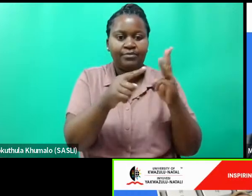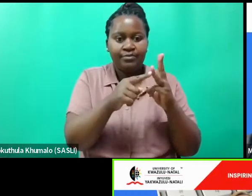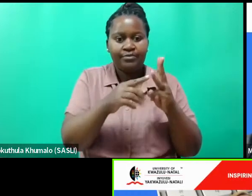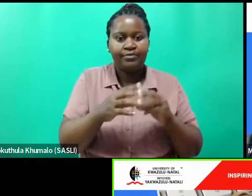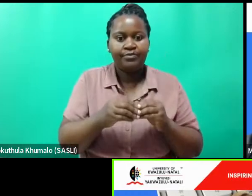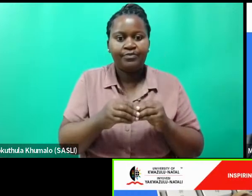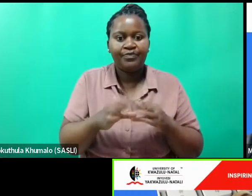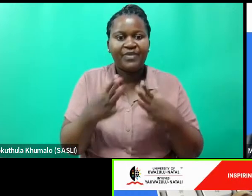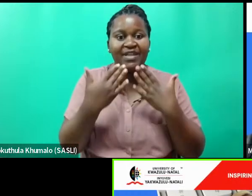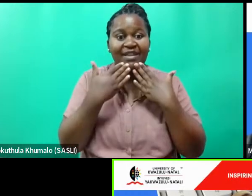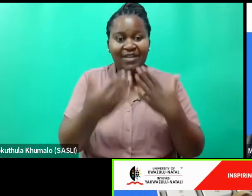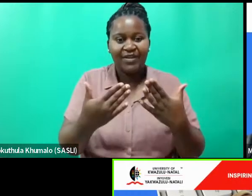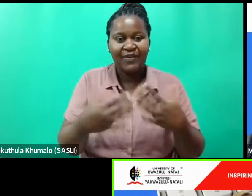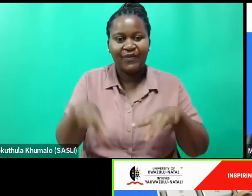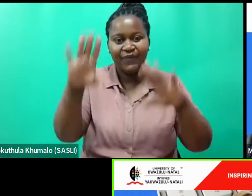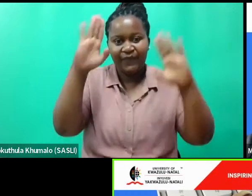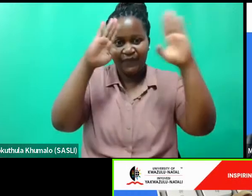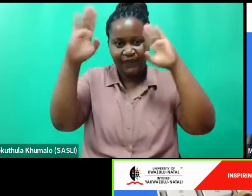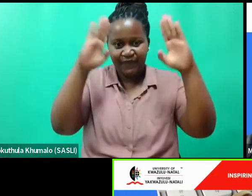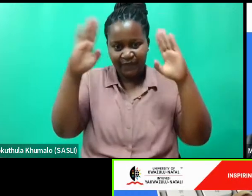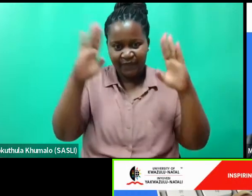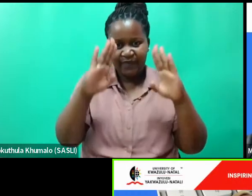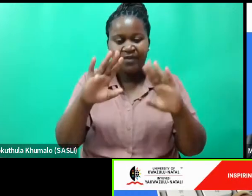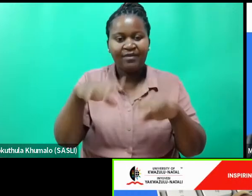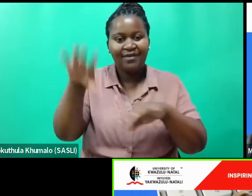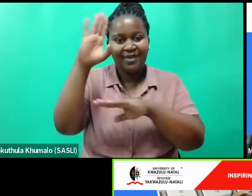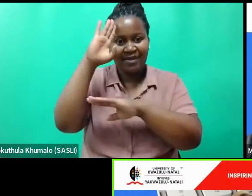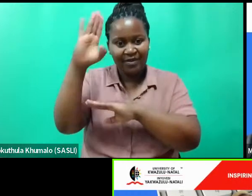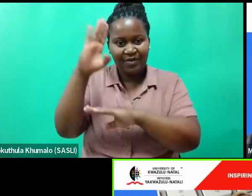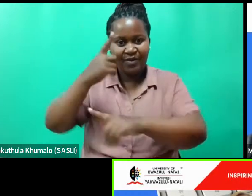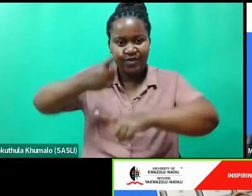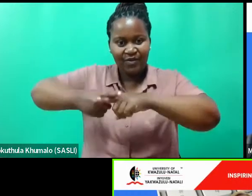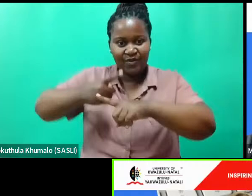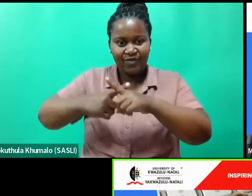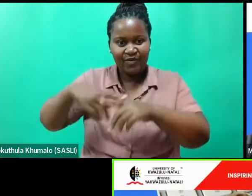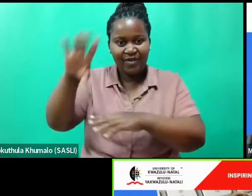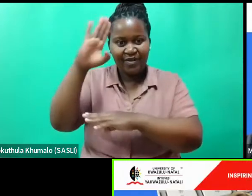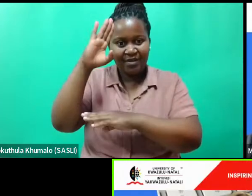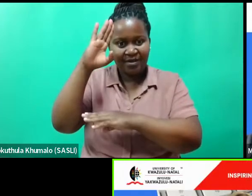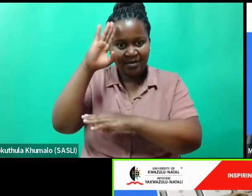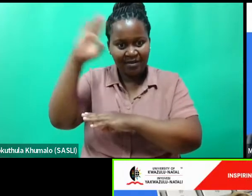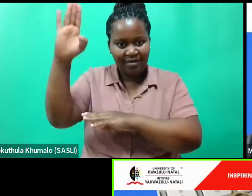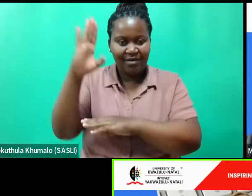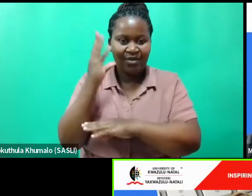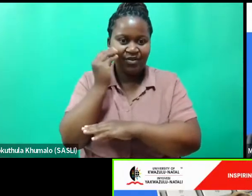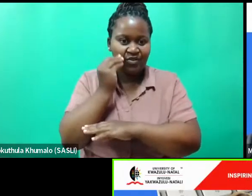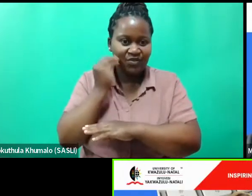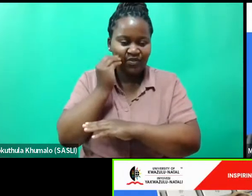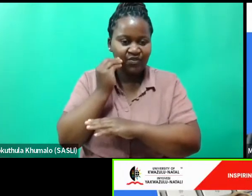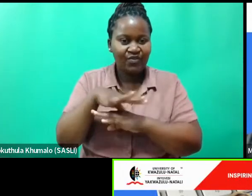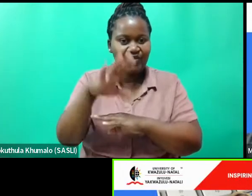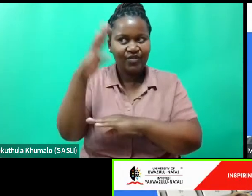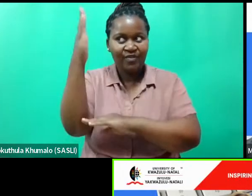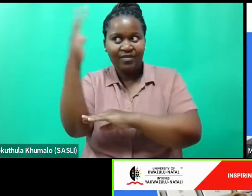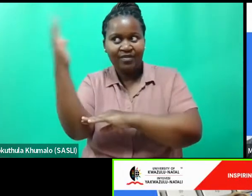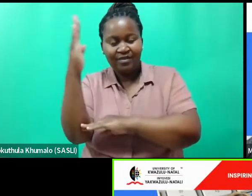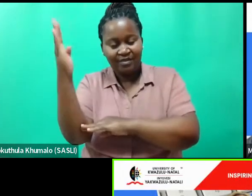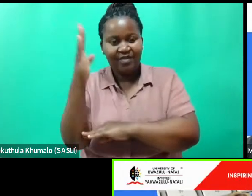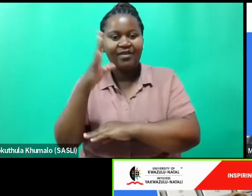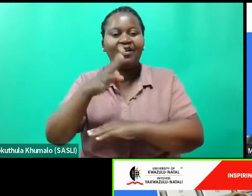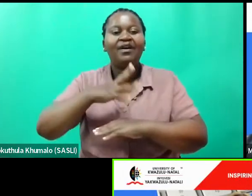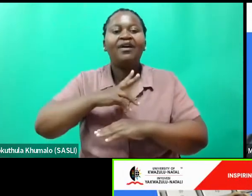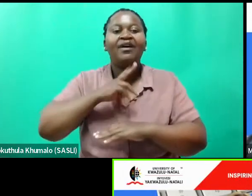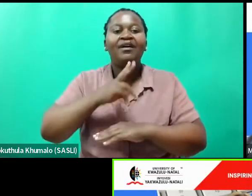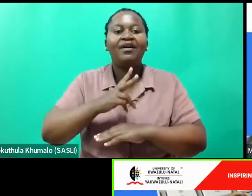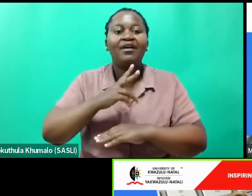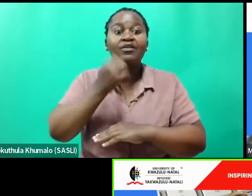Siyabonga Sanbonani, Molweni, Dumilang. Good afternoon, Goeiemiddag. It is